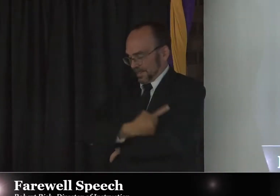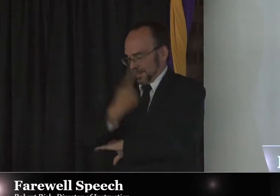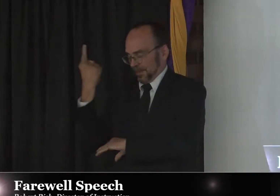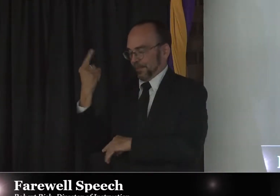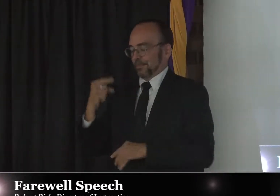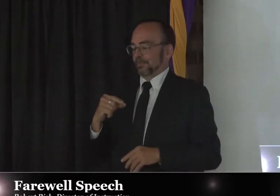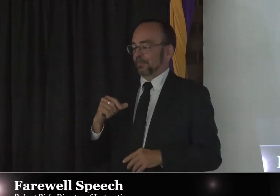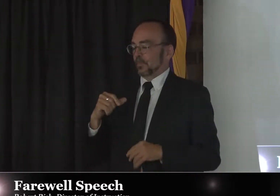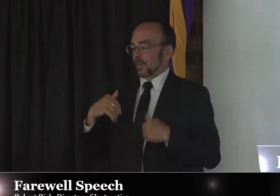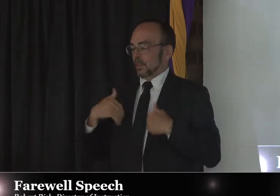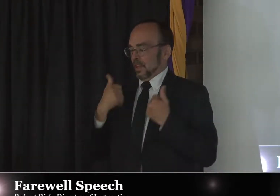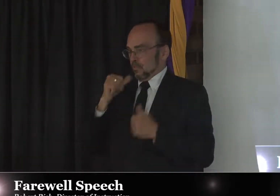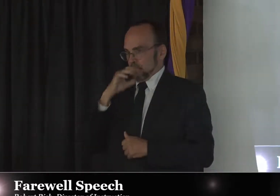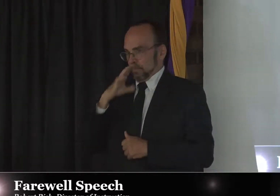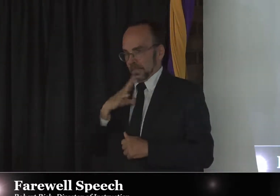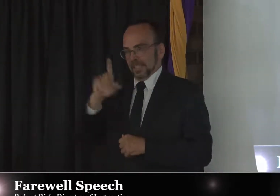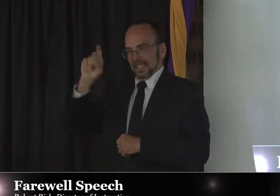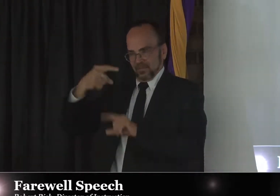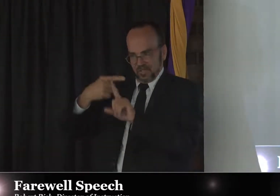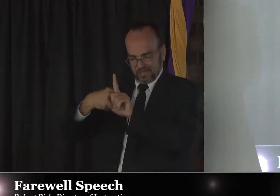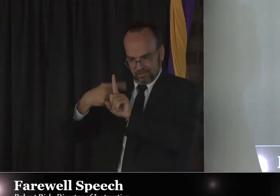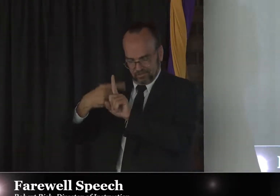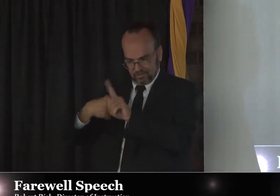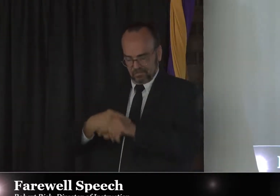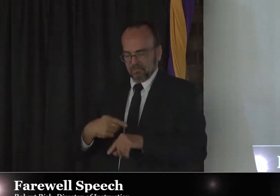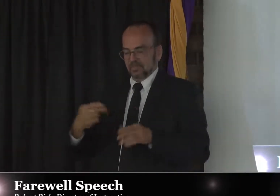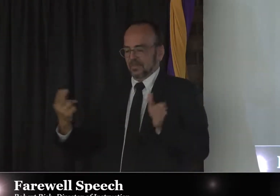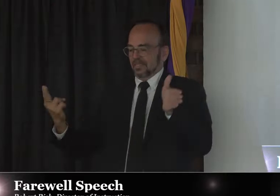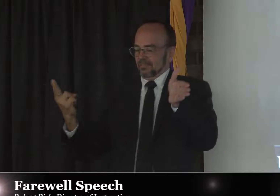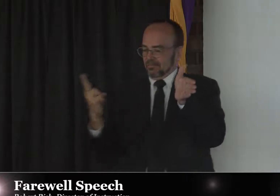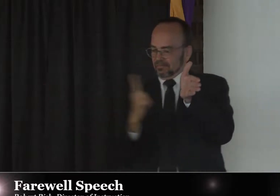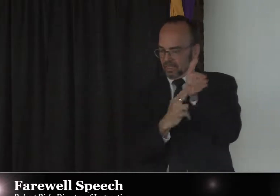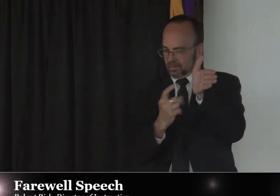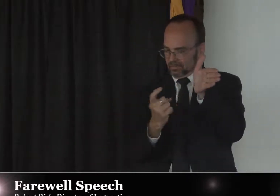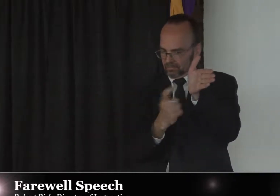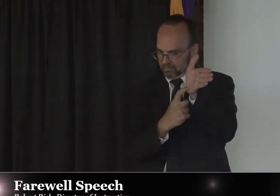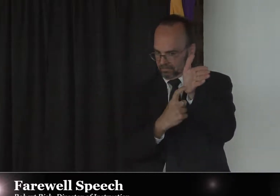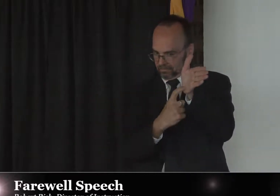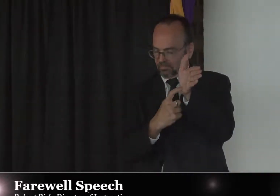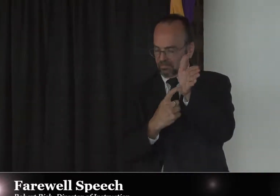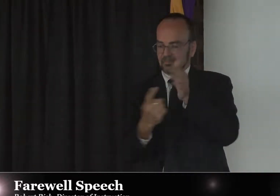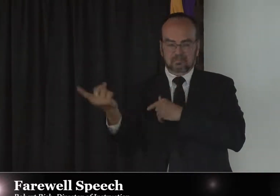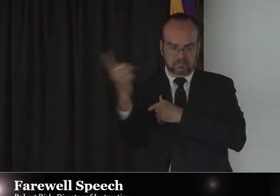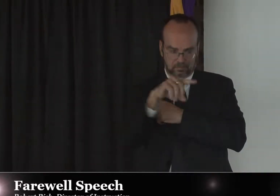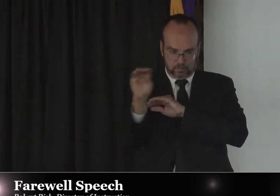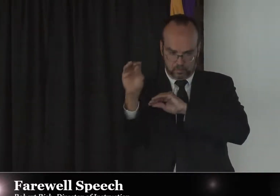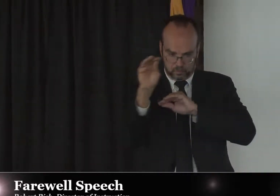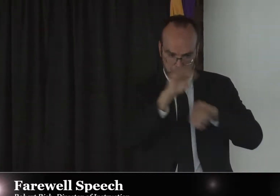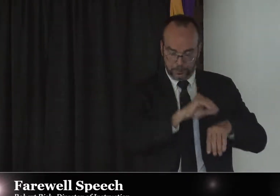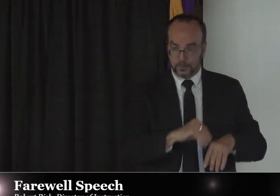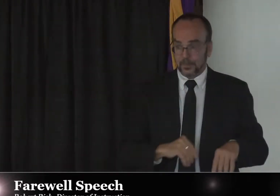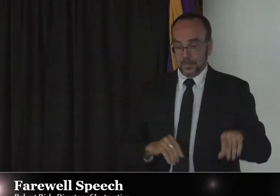Then one day, a young woman, she needed to rent a room. She signed the contract. She moved